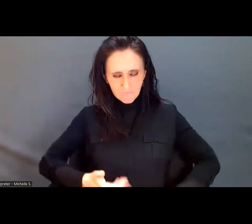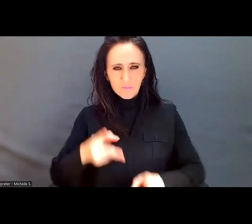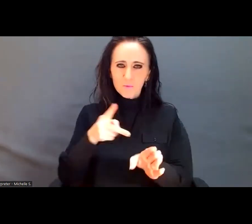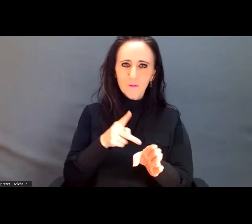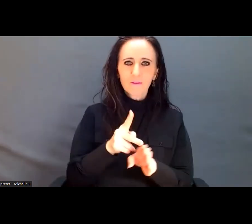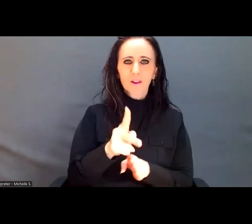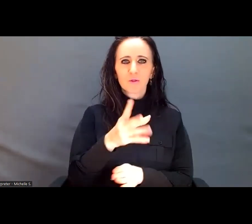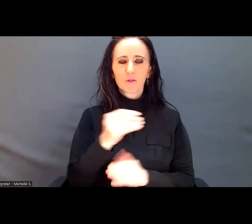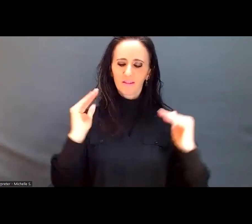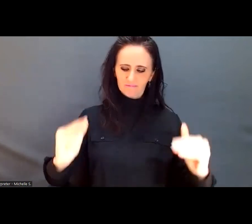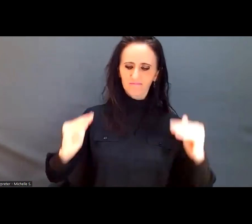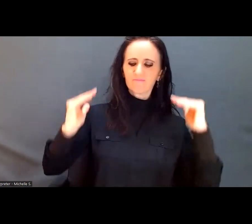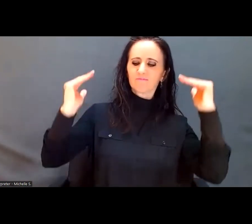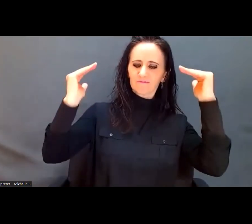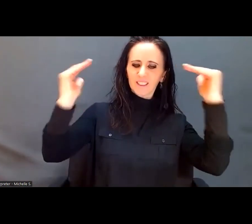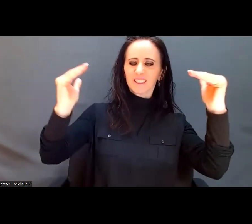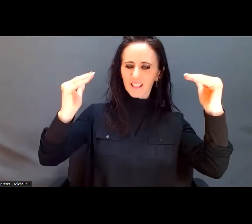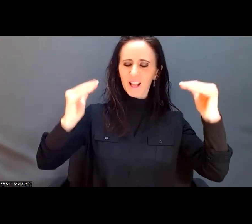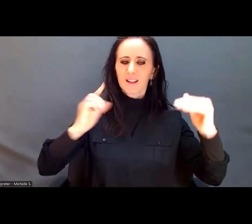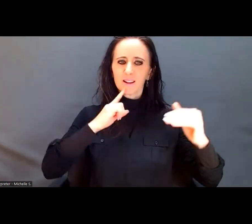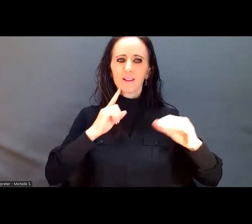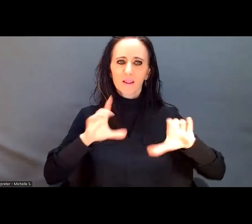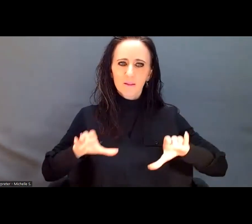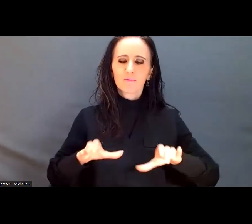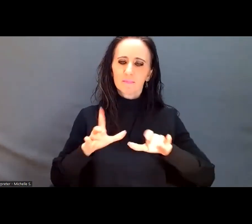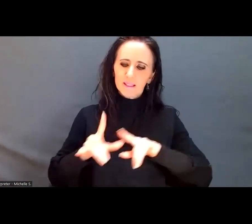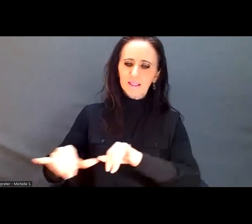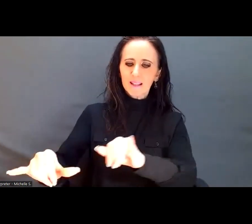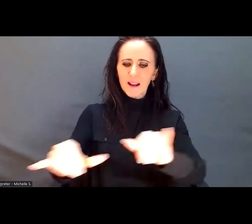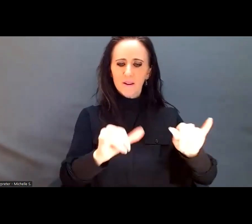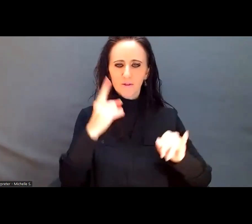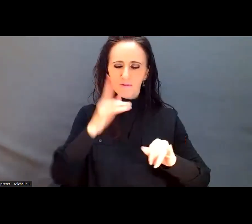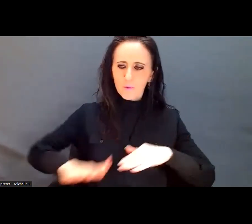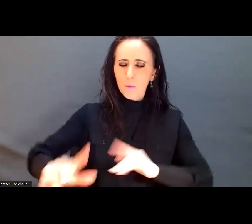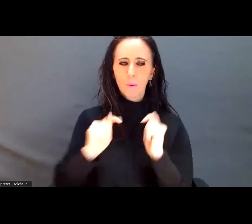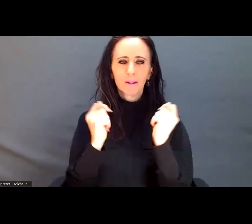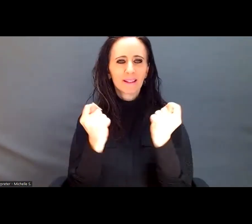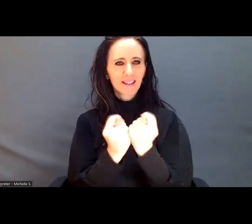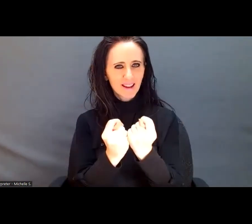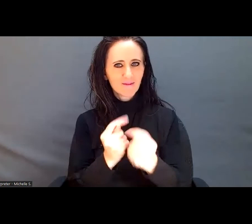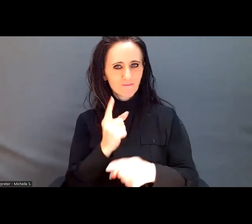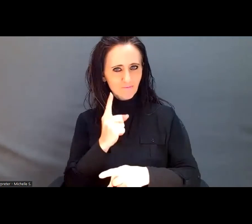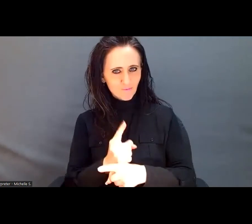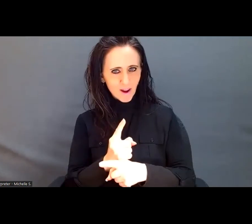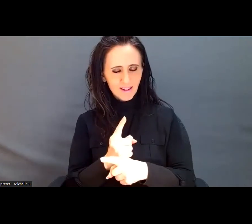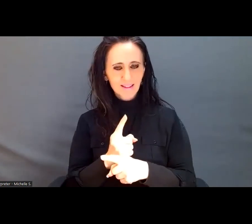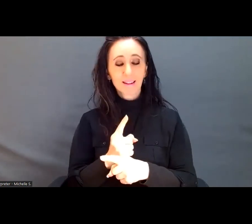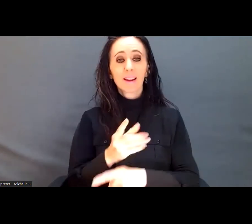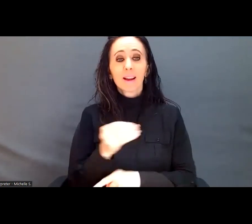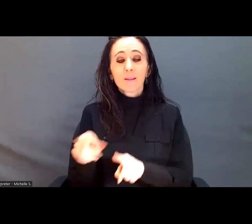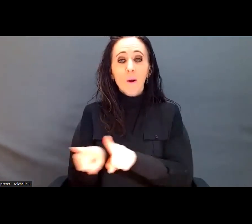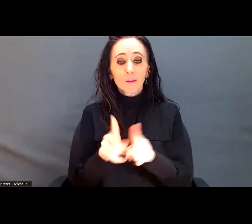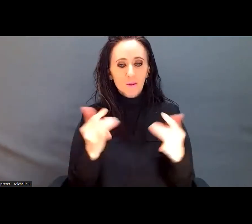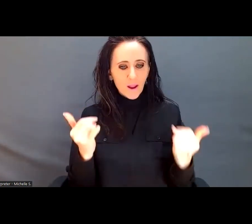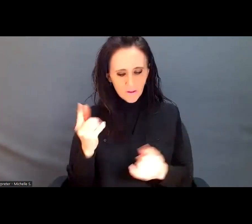the bar for the team. They'll model what we do, right? And in fact, take a moment,